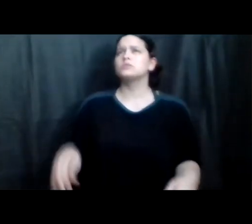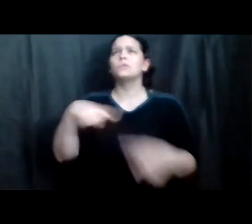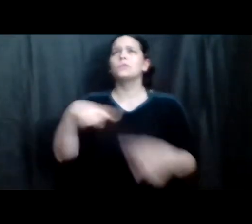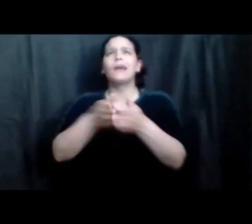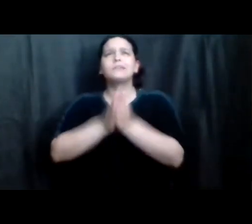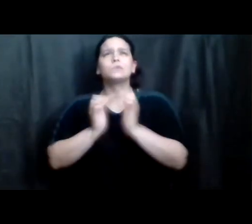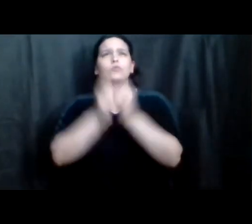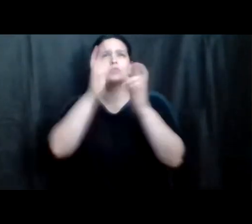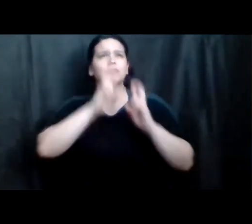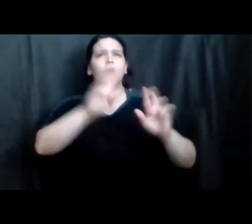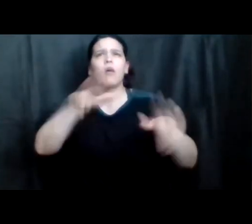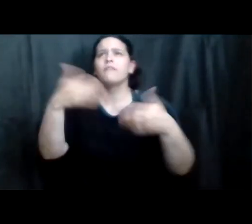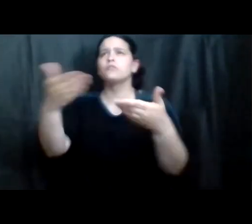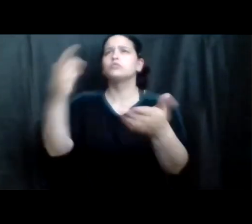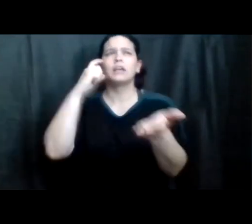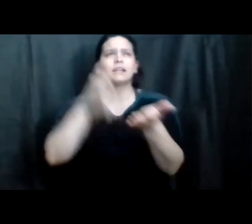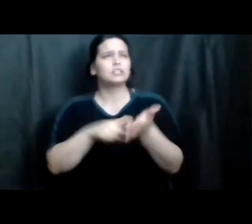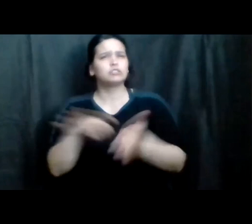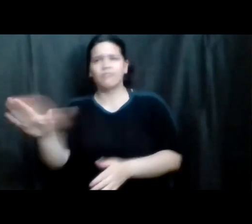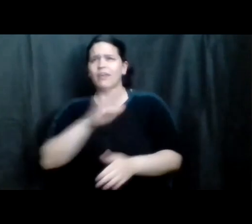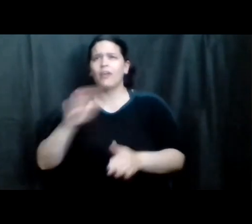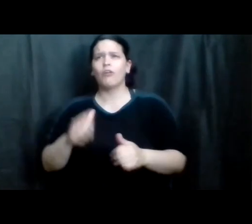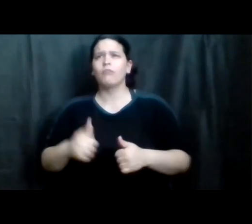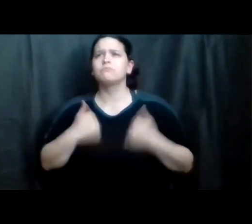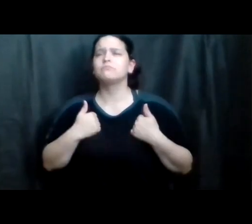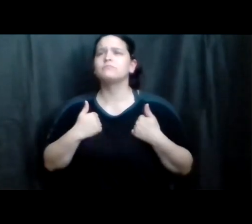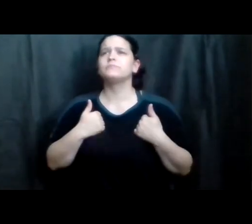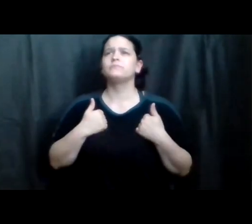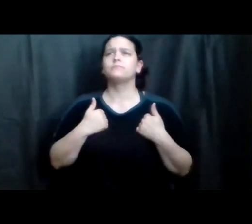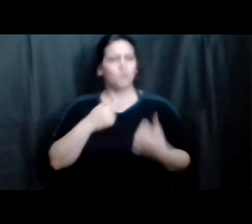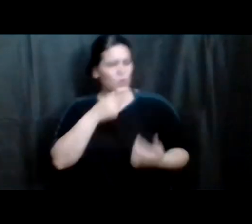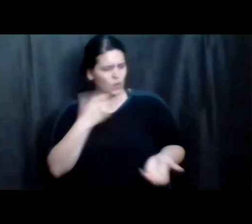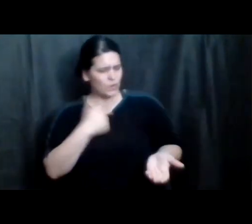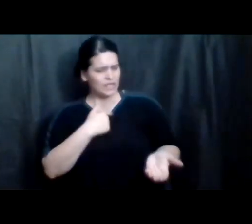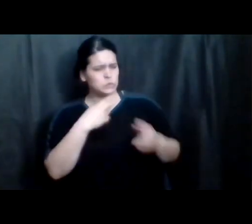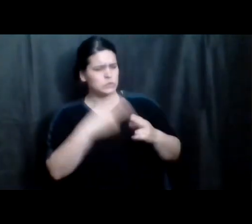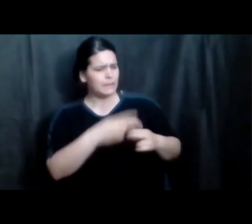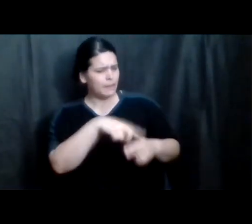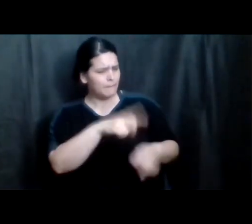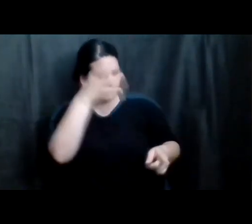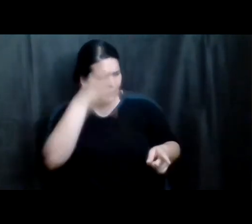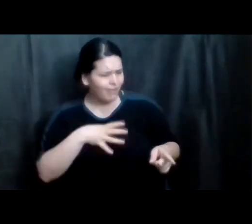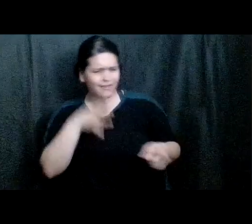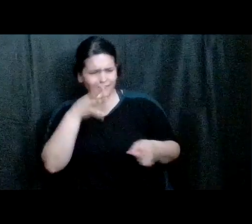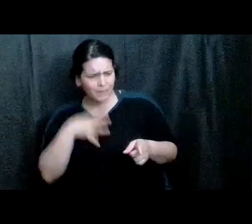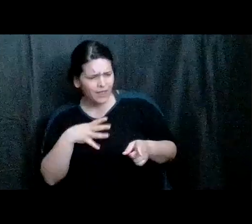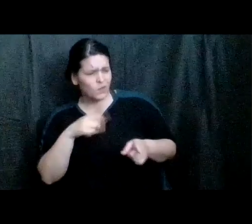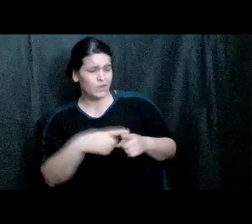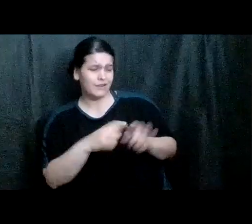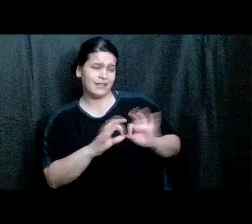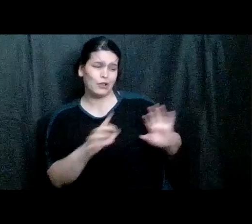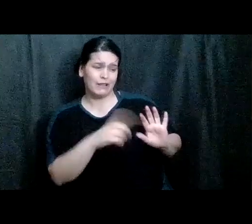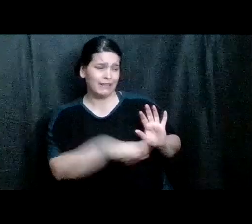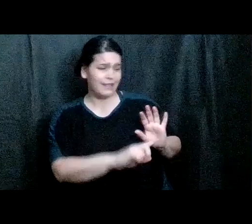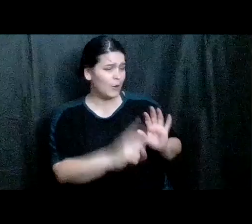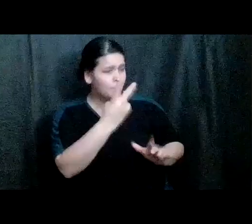and recognition of their beingness. For who are we to name them male or female when they are clearly both